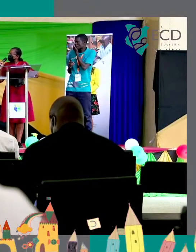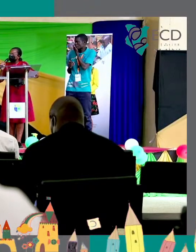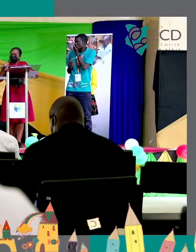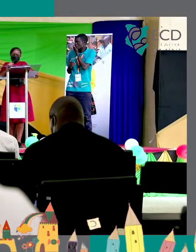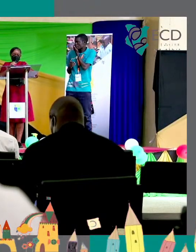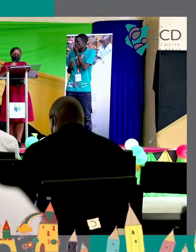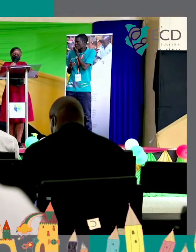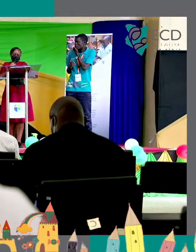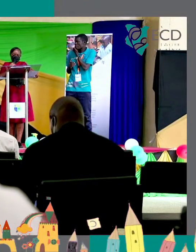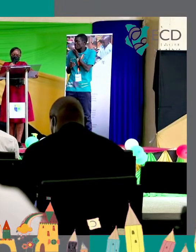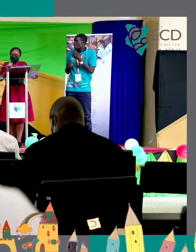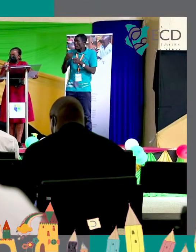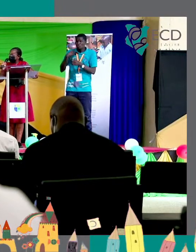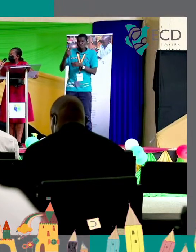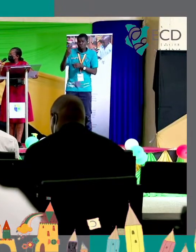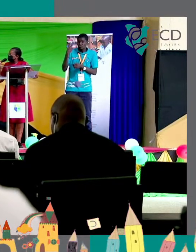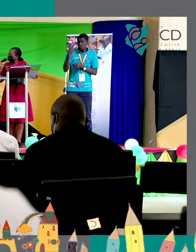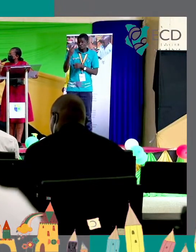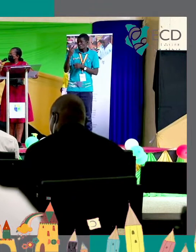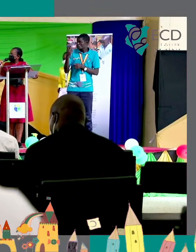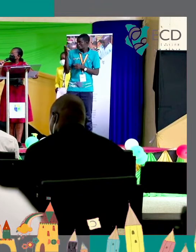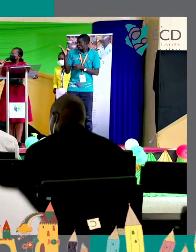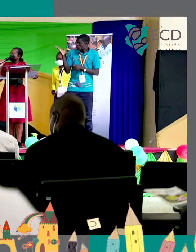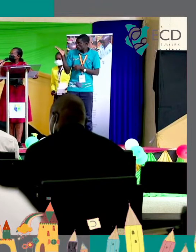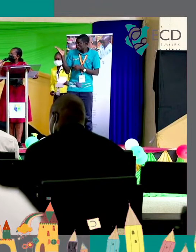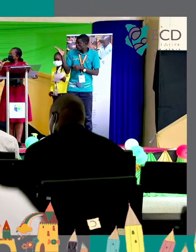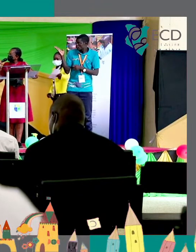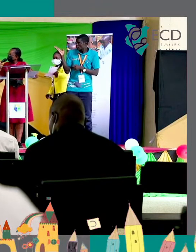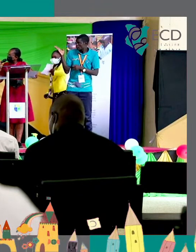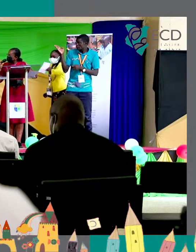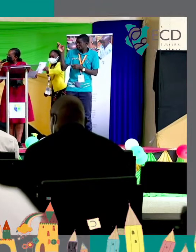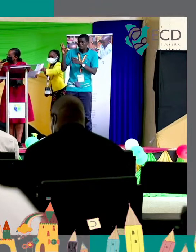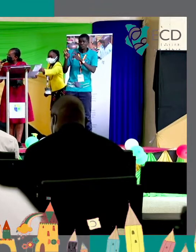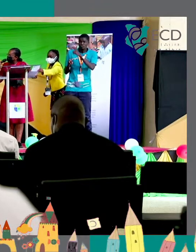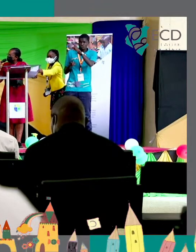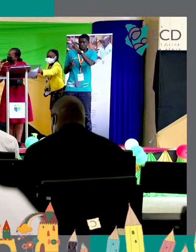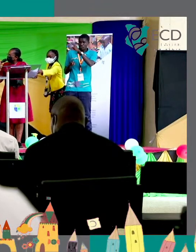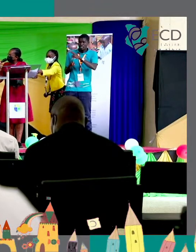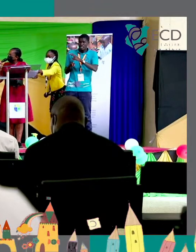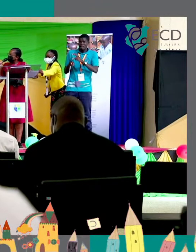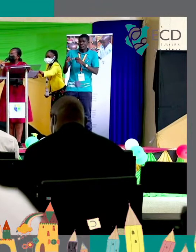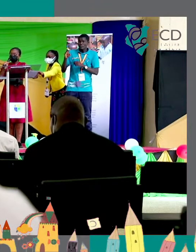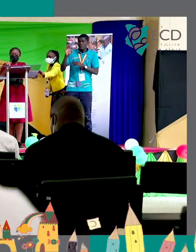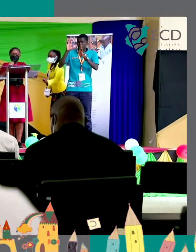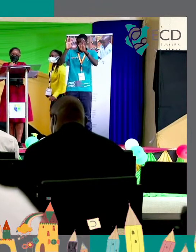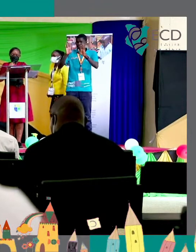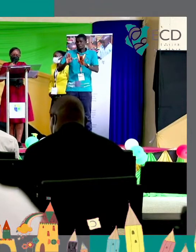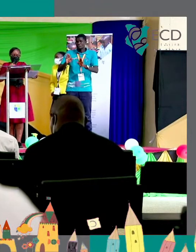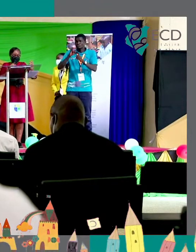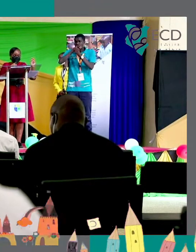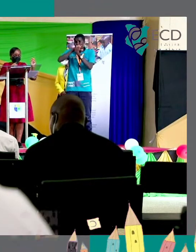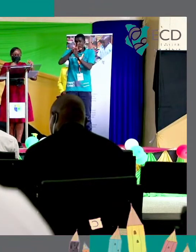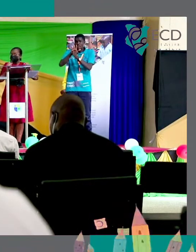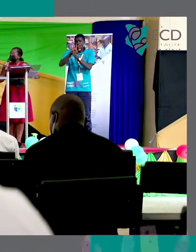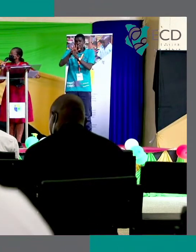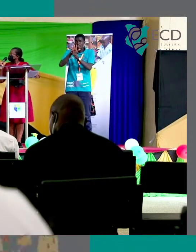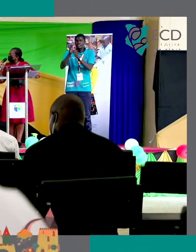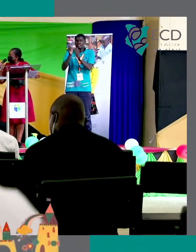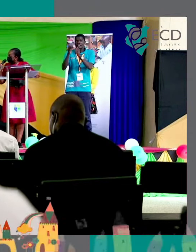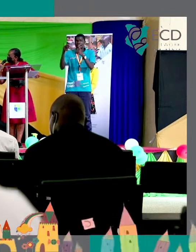So the next 2 slides are just a snapshot of our reported under 5 COVID-19